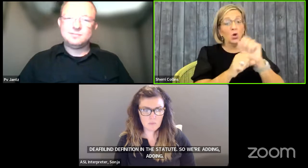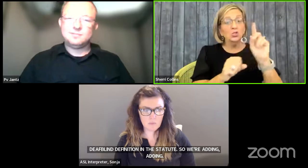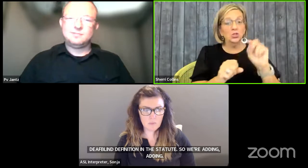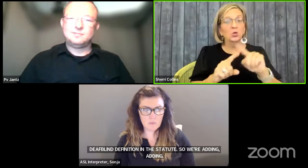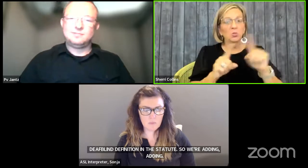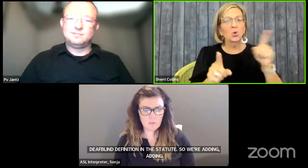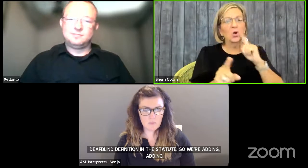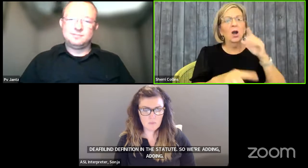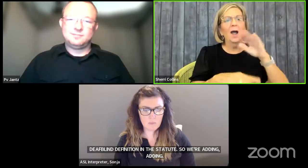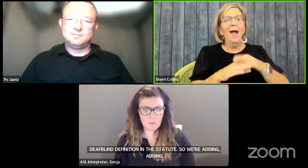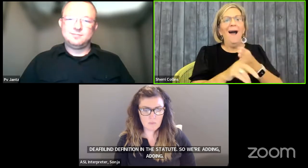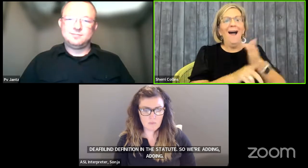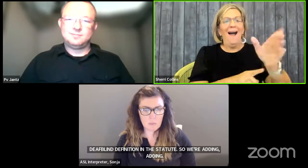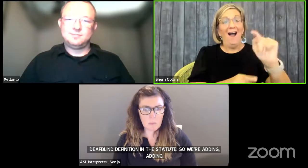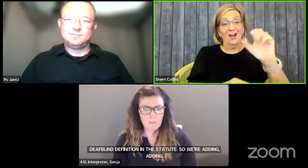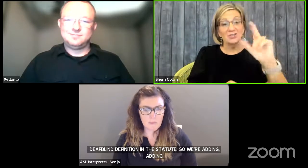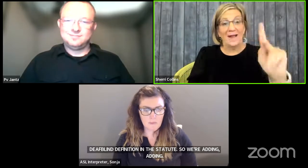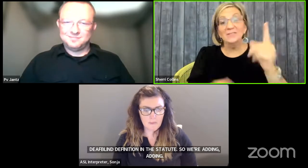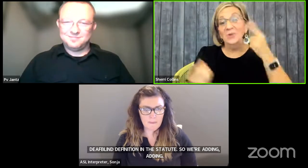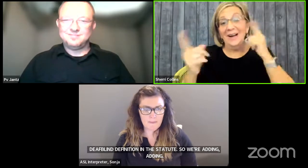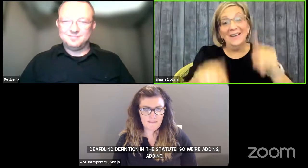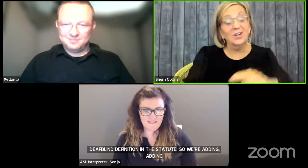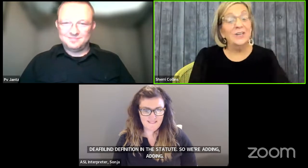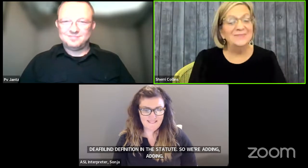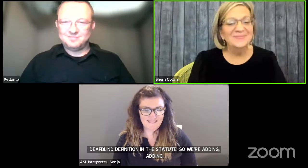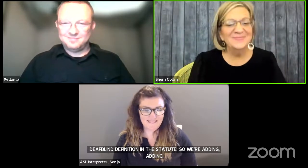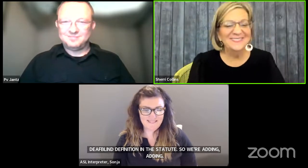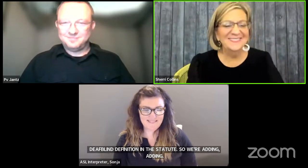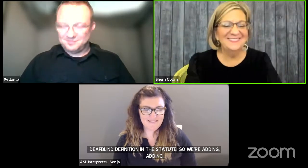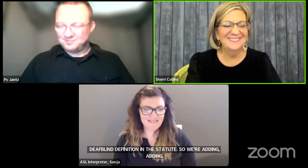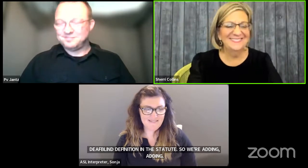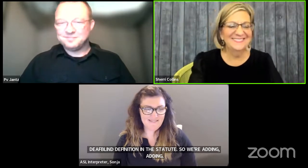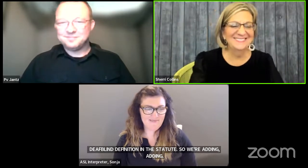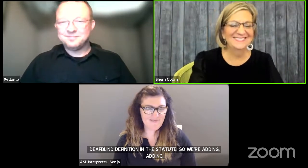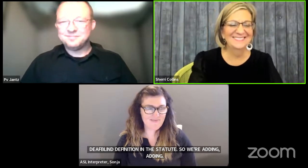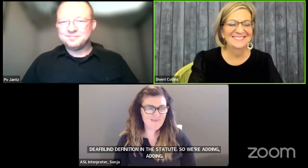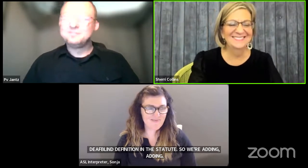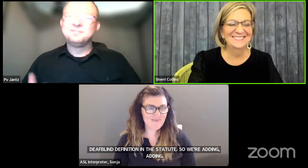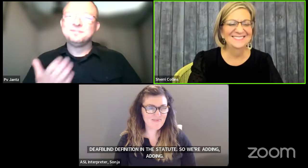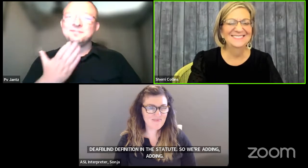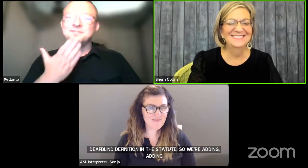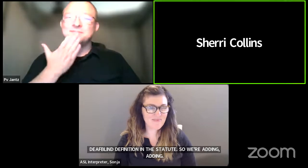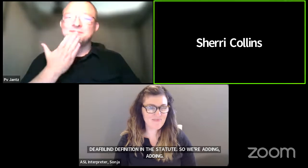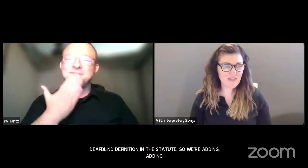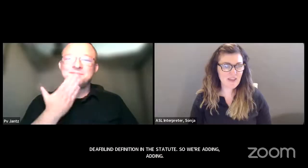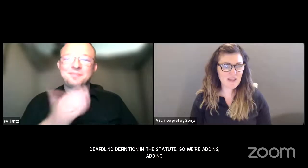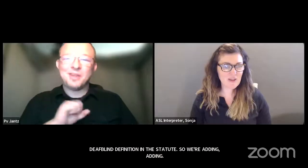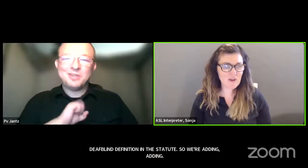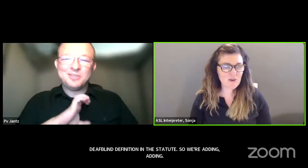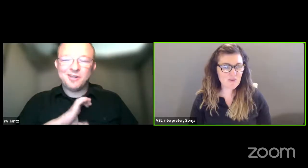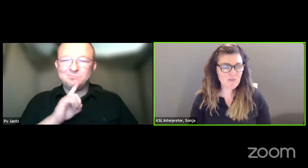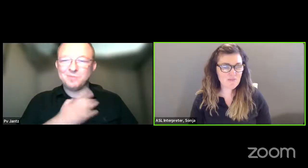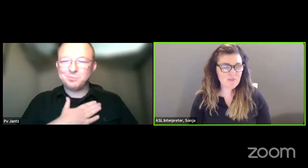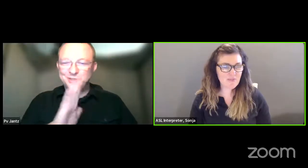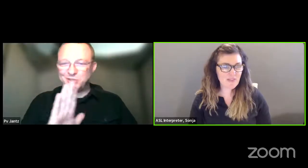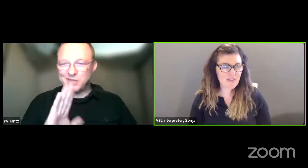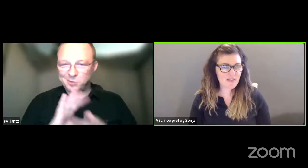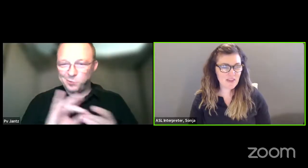more work to do, but we're on track. So I agree. Thank